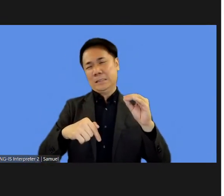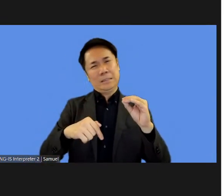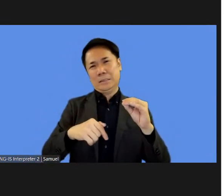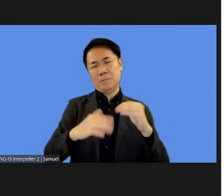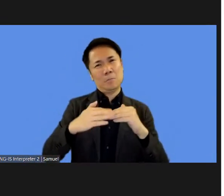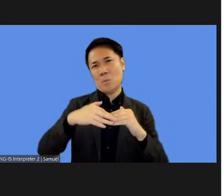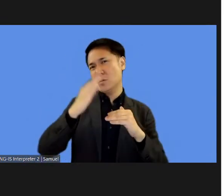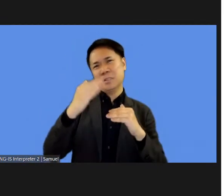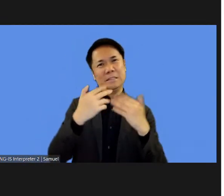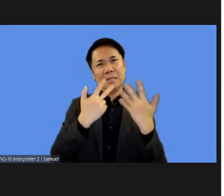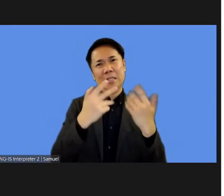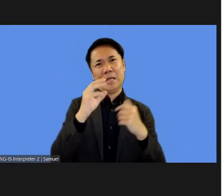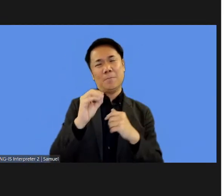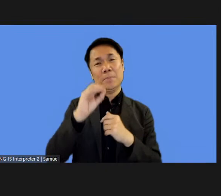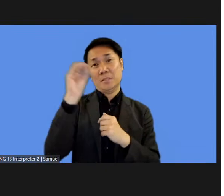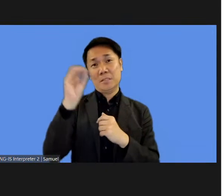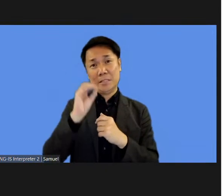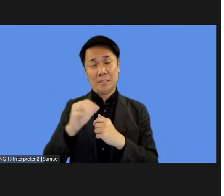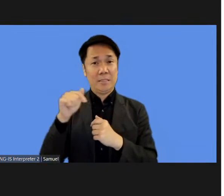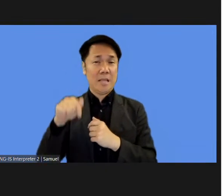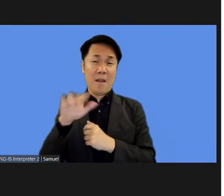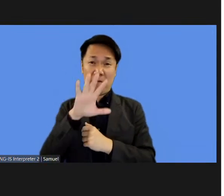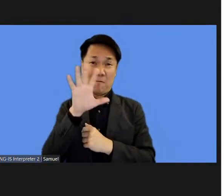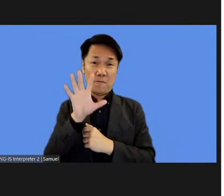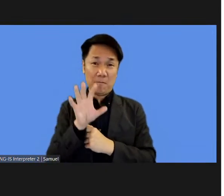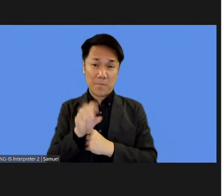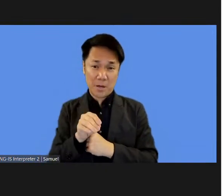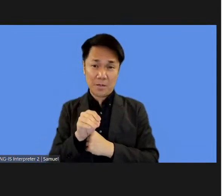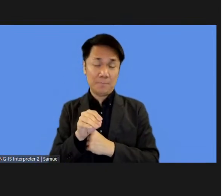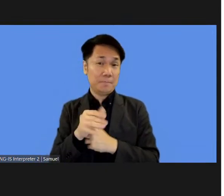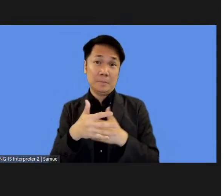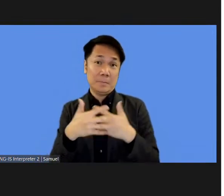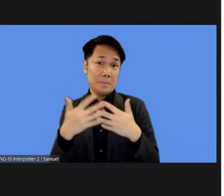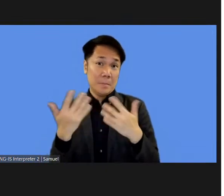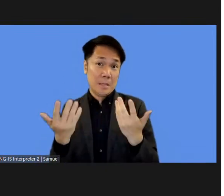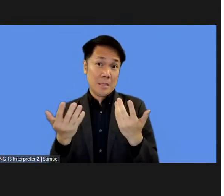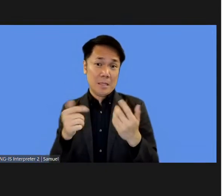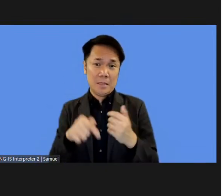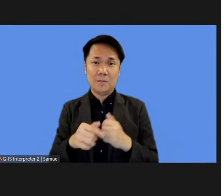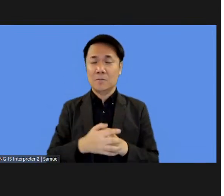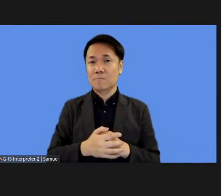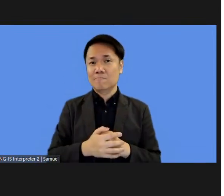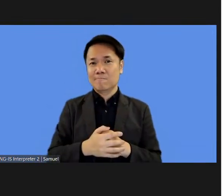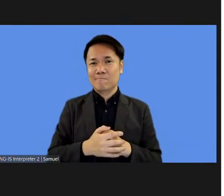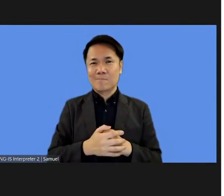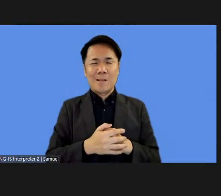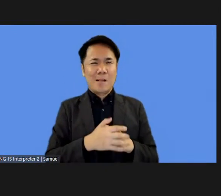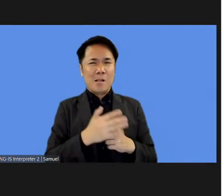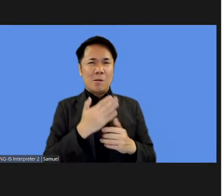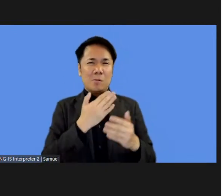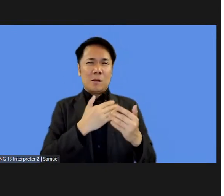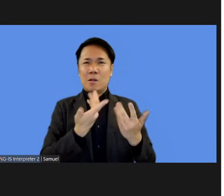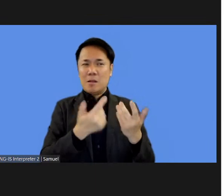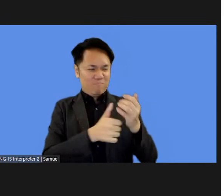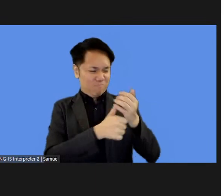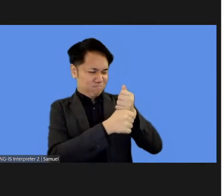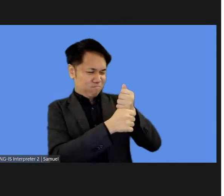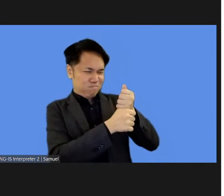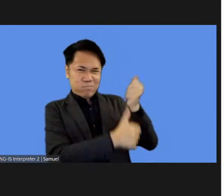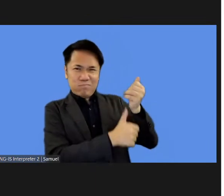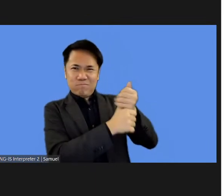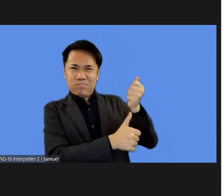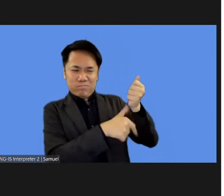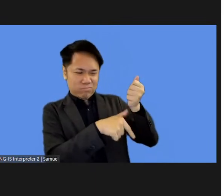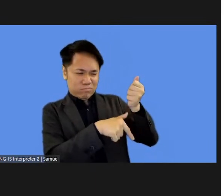80% of population in most cases are still relying on the traditional use of biomass for their clean